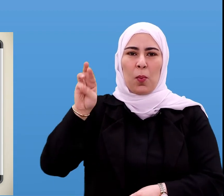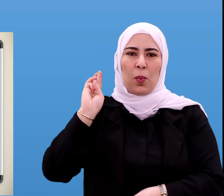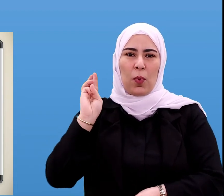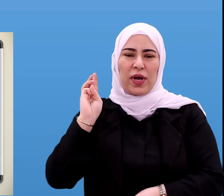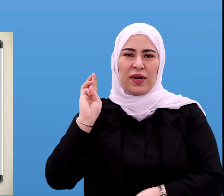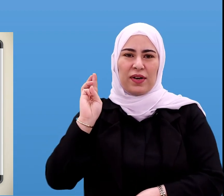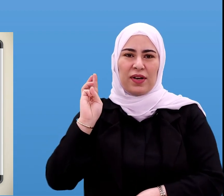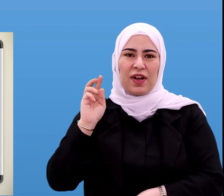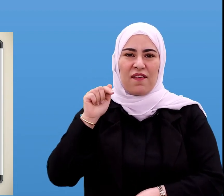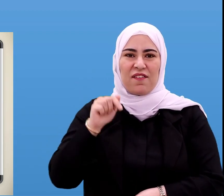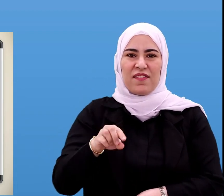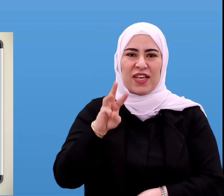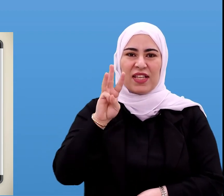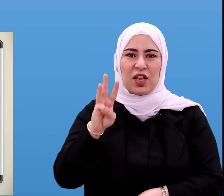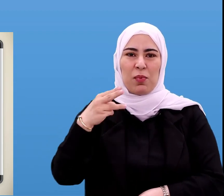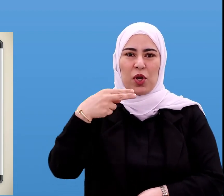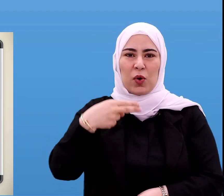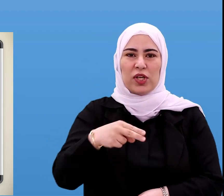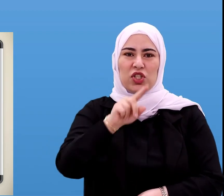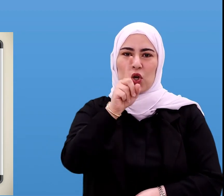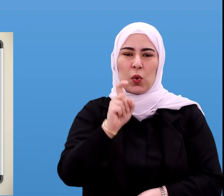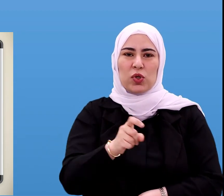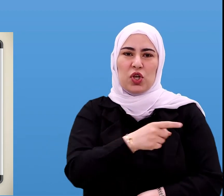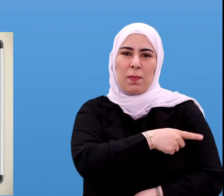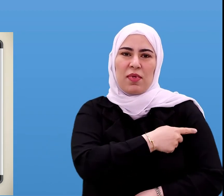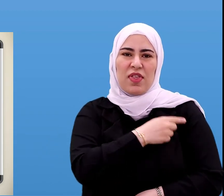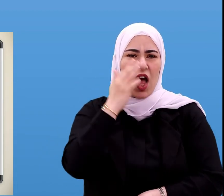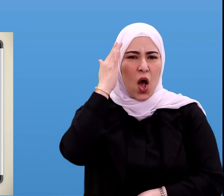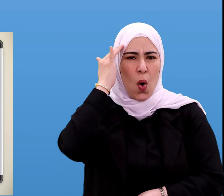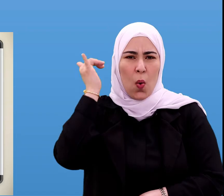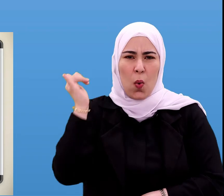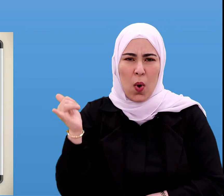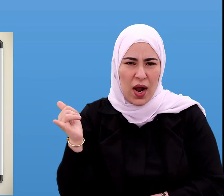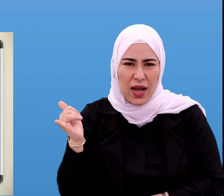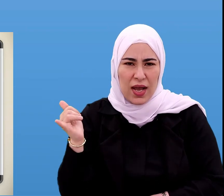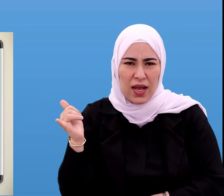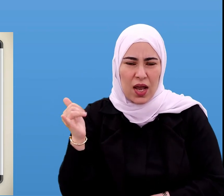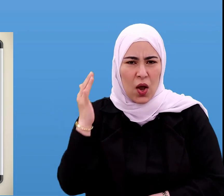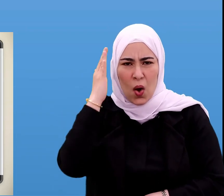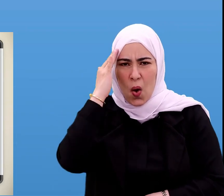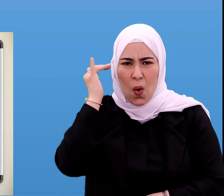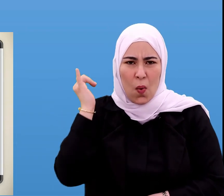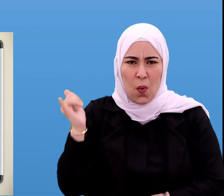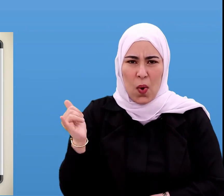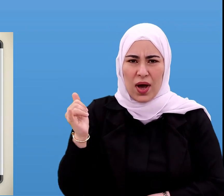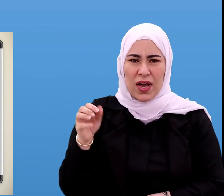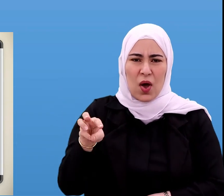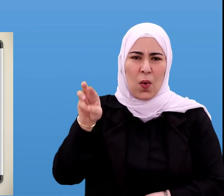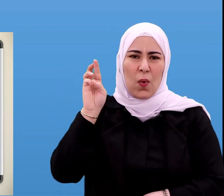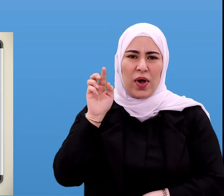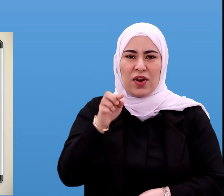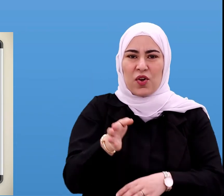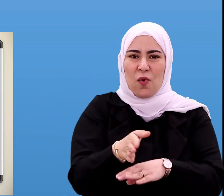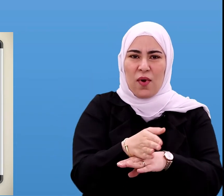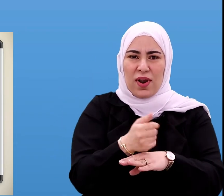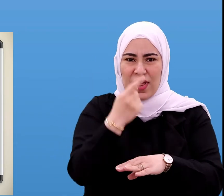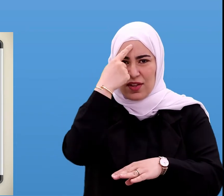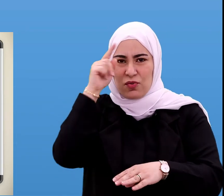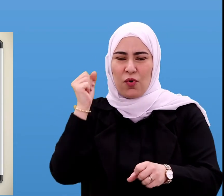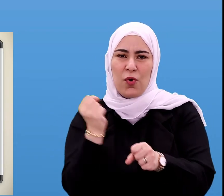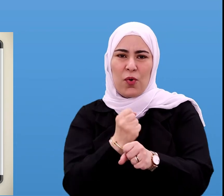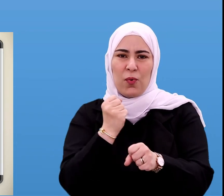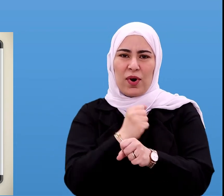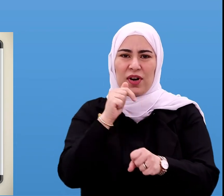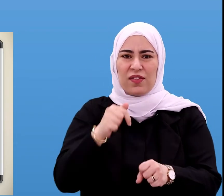with the WH questions. Like, for example, when you say, why were you late for work this morning? Or,